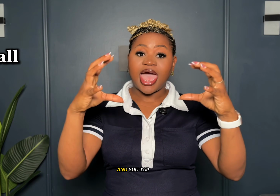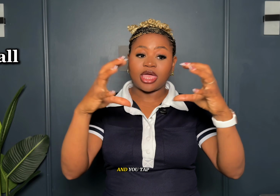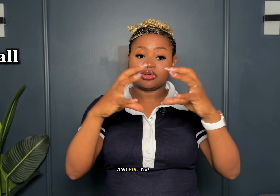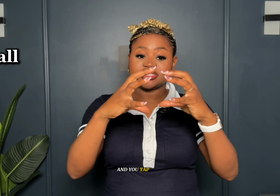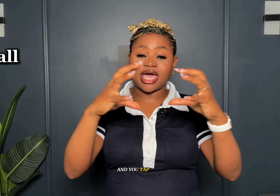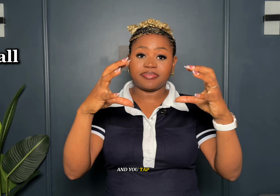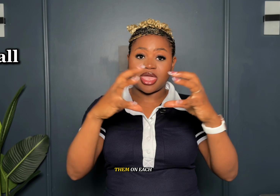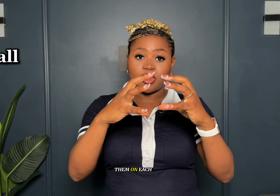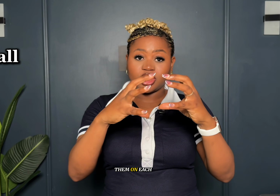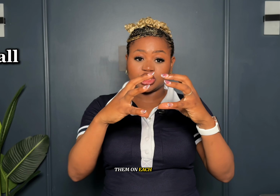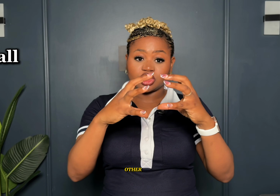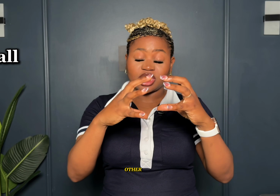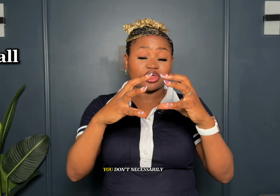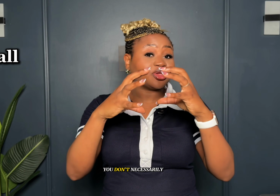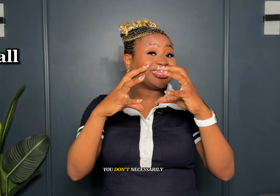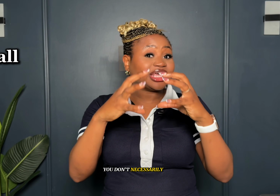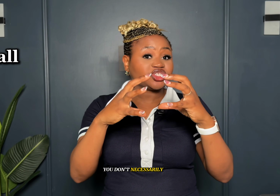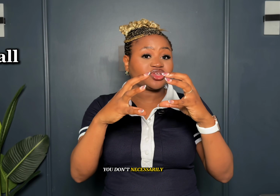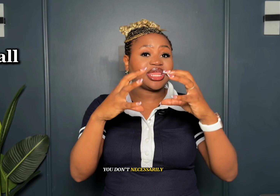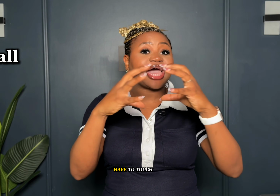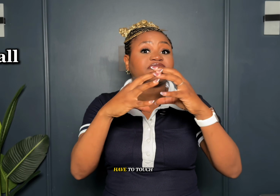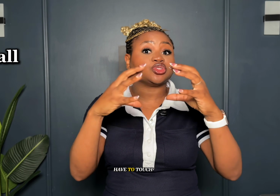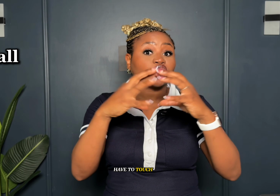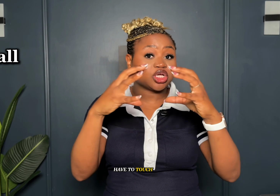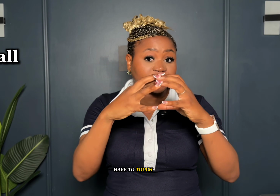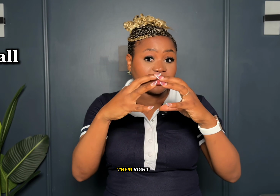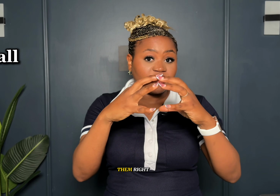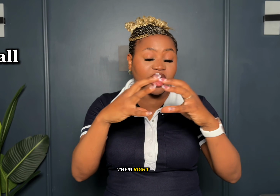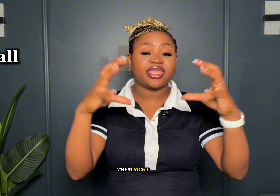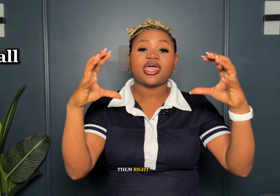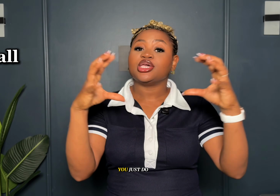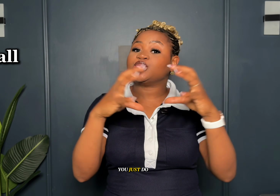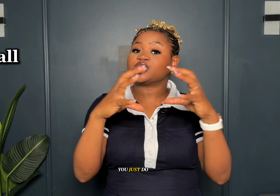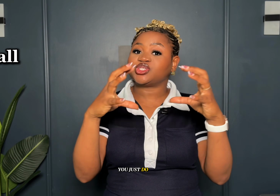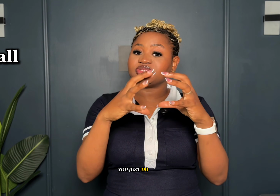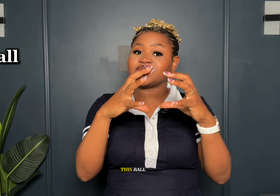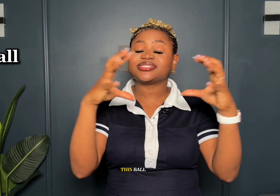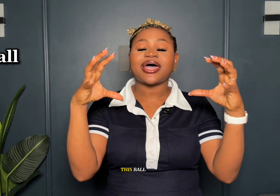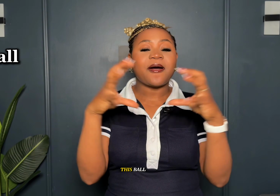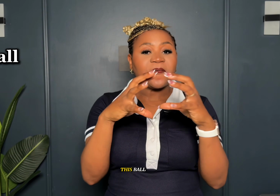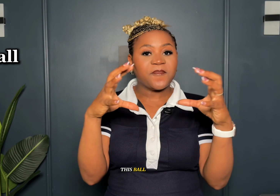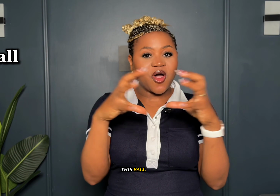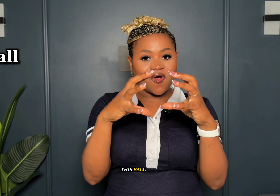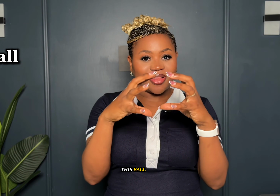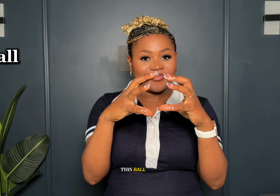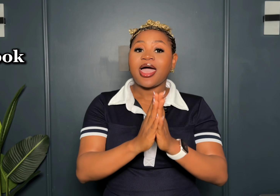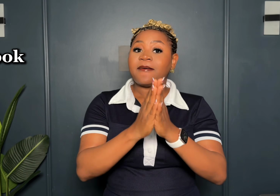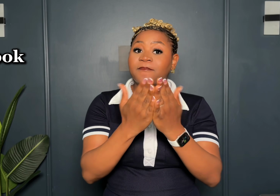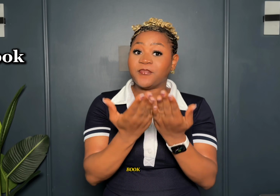you tap them on each other. You don't necessarily have to touch them, right? You just do this. Ball.